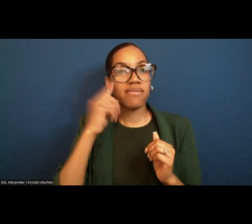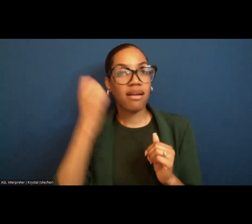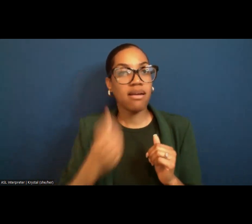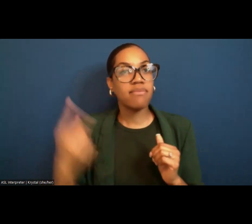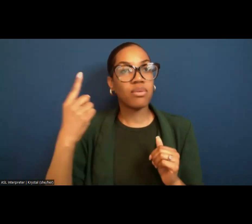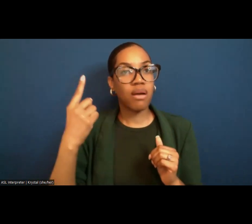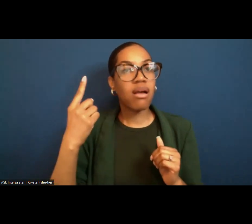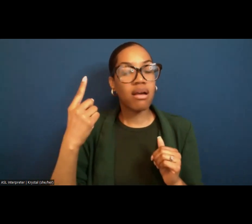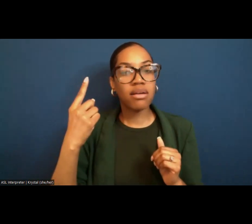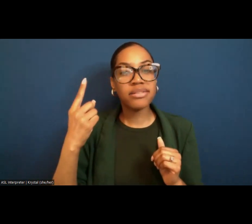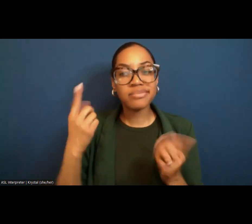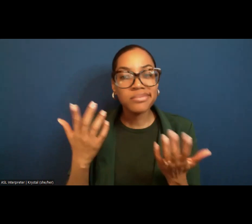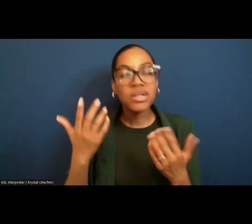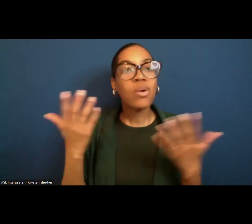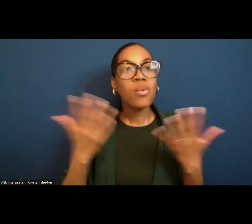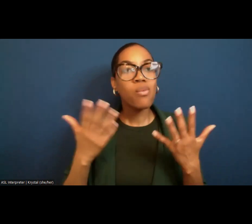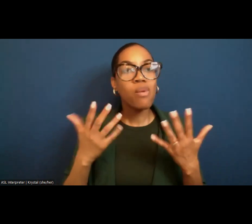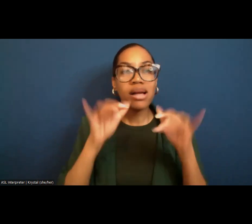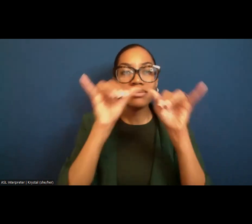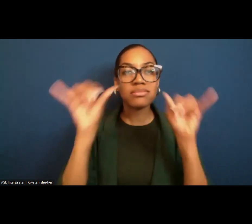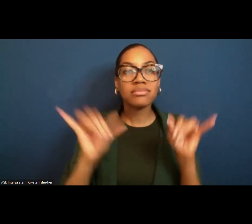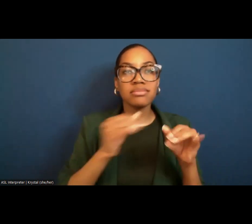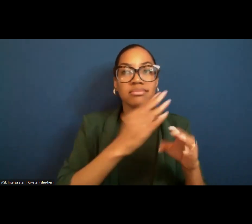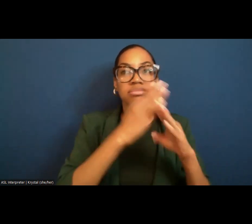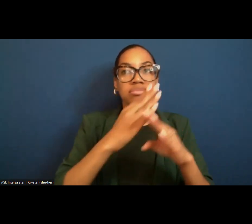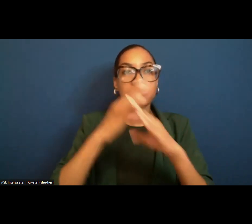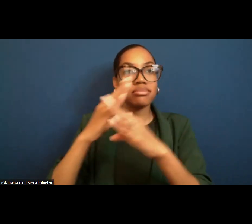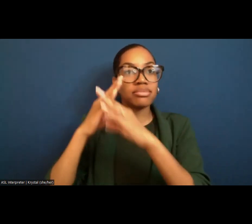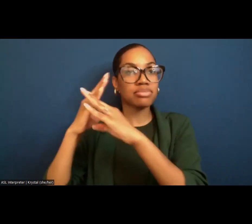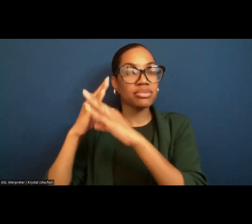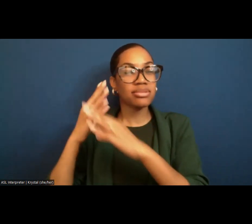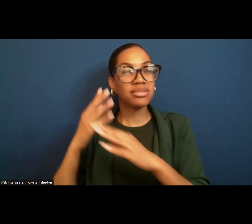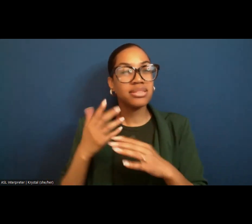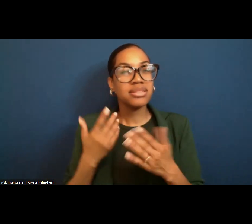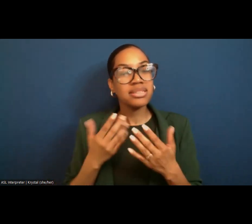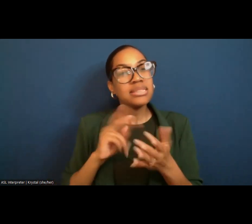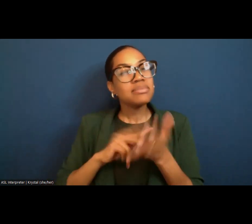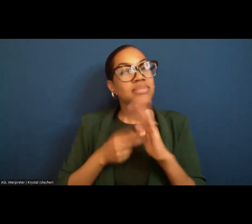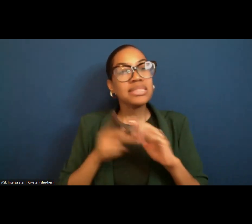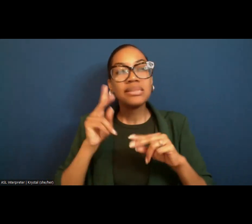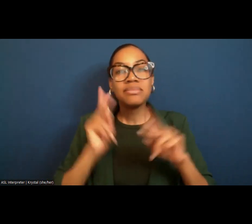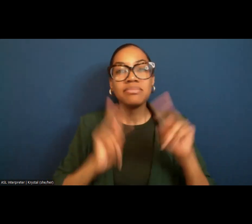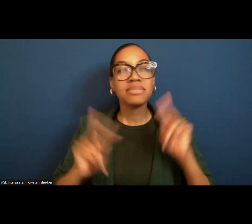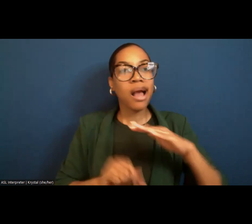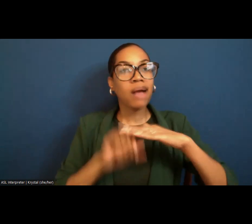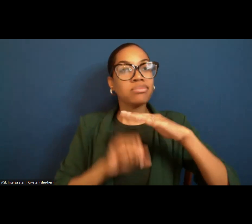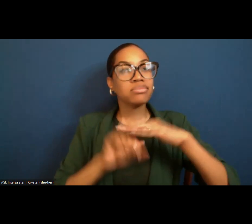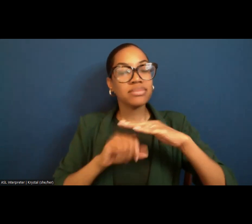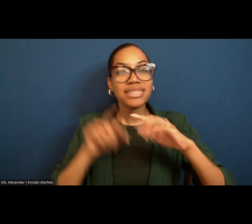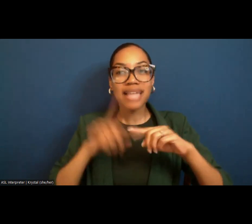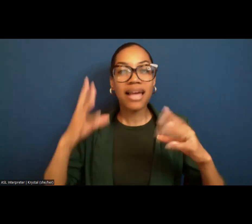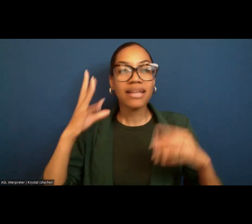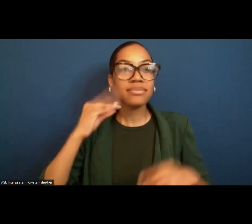their fullest humanity, from truly experiencing the opportunities that allow them to embrace life at their fullest.